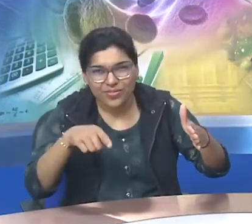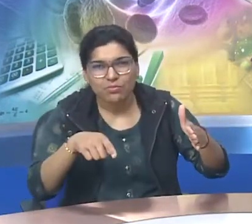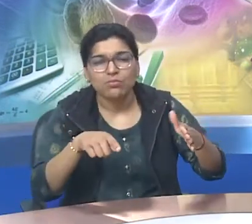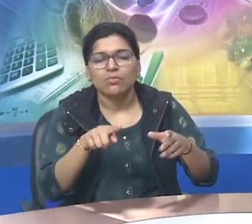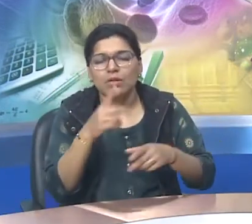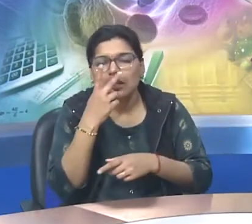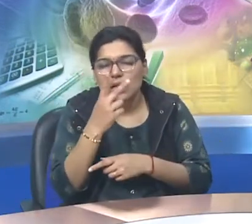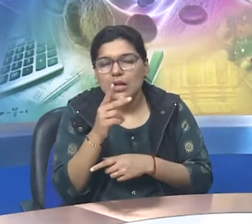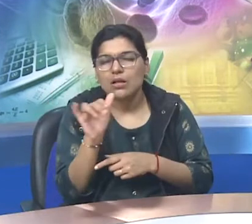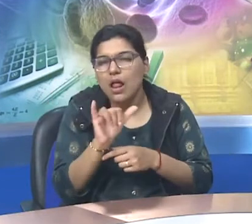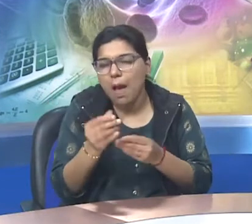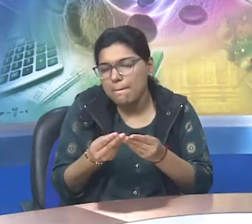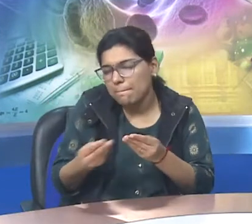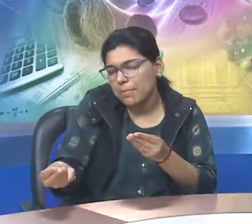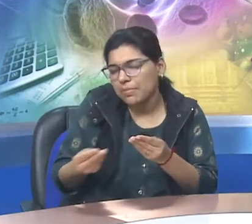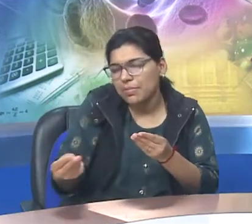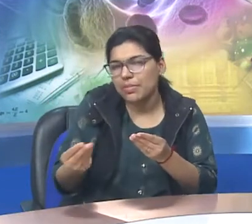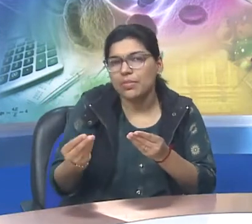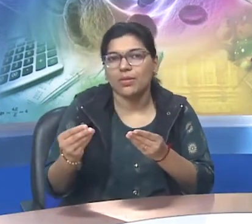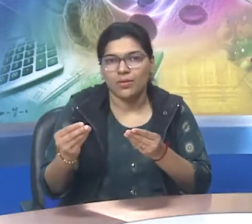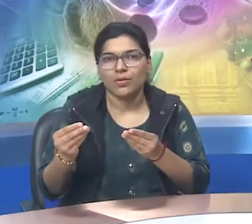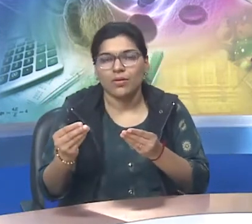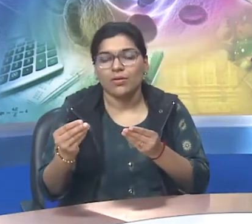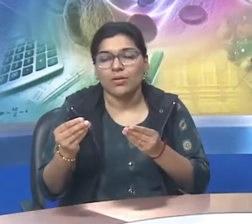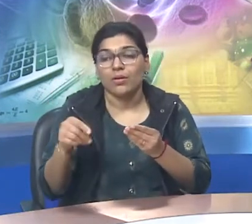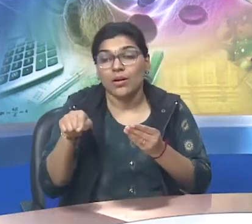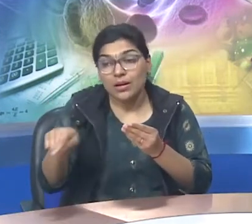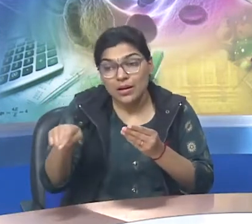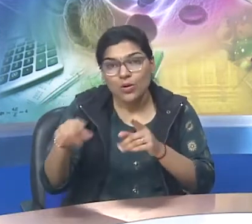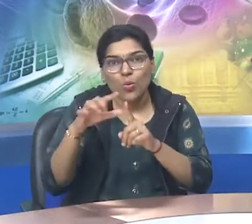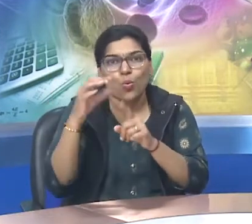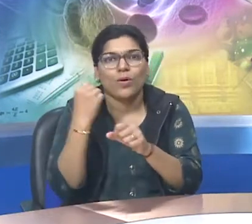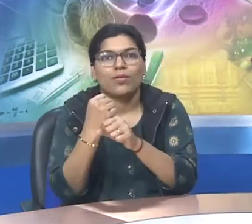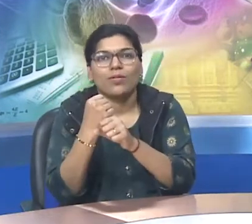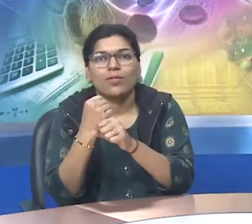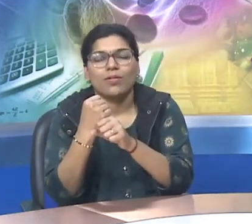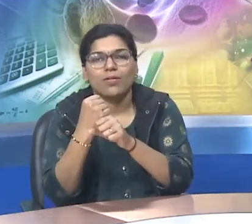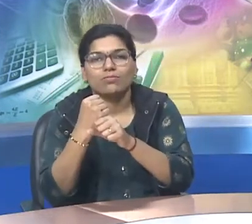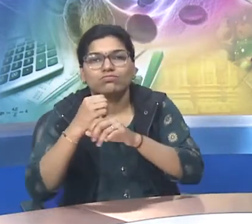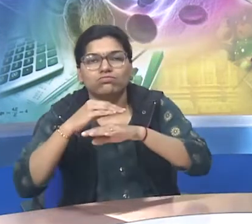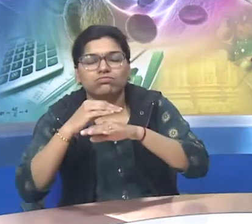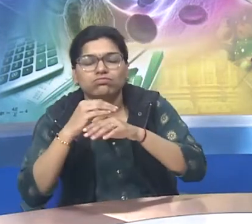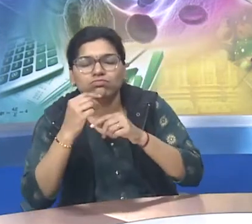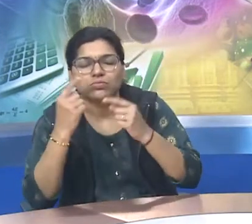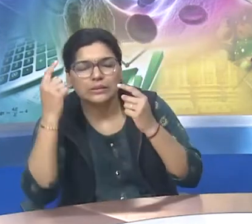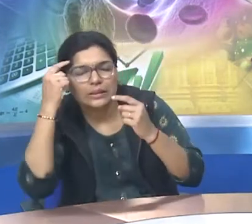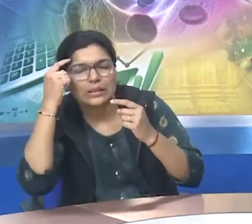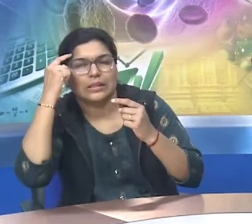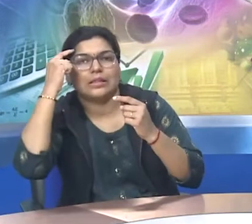pick an armful of darkness to bring it here to lie behind my bedroom door like